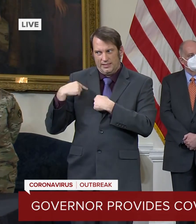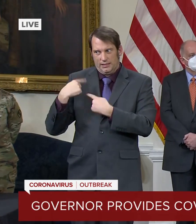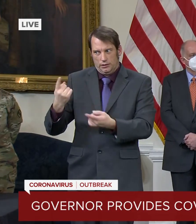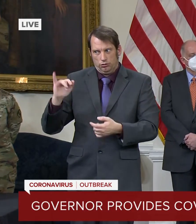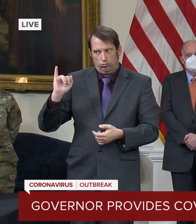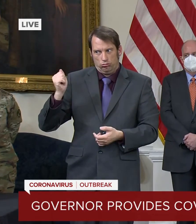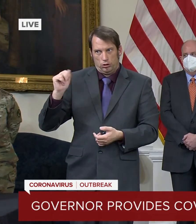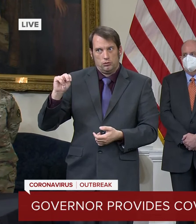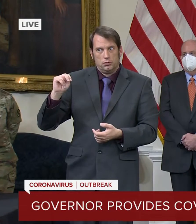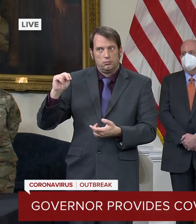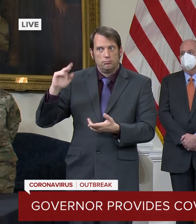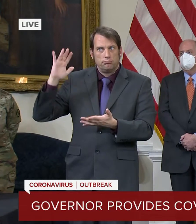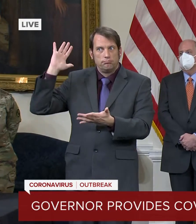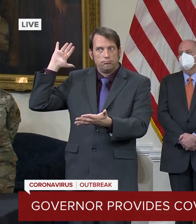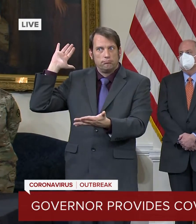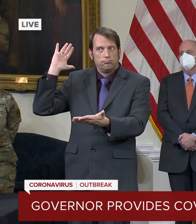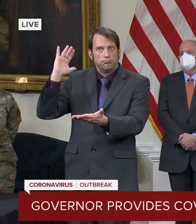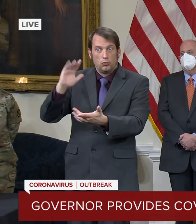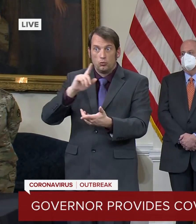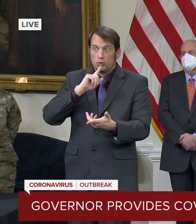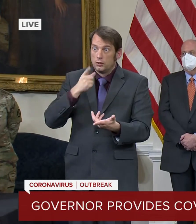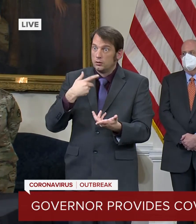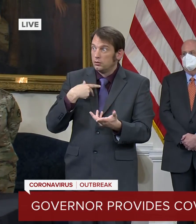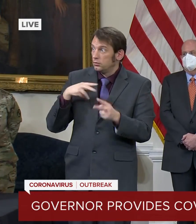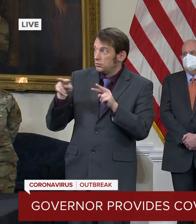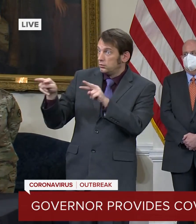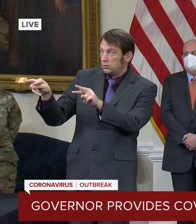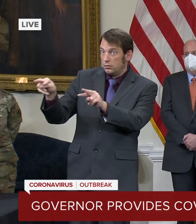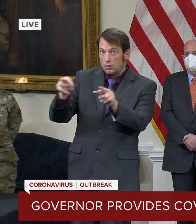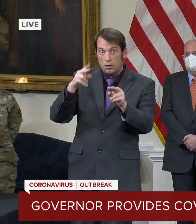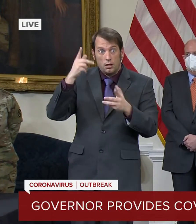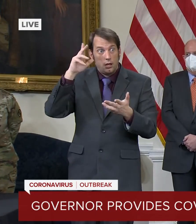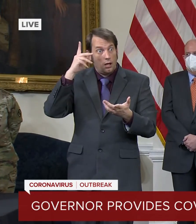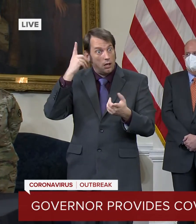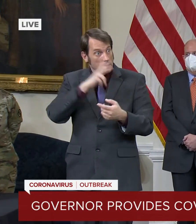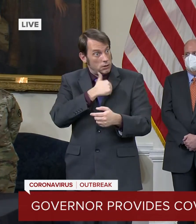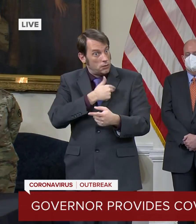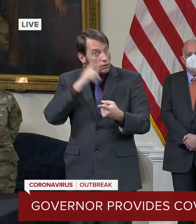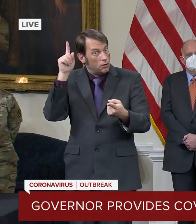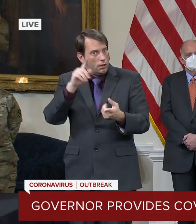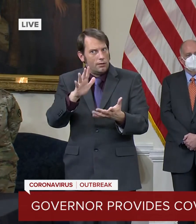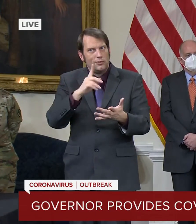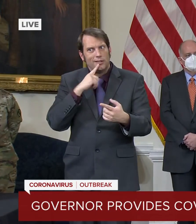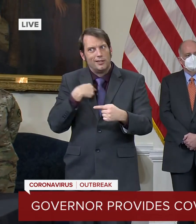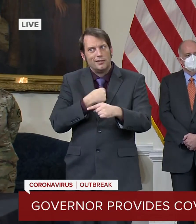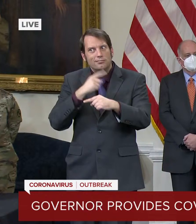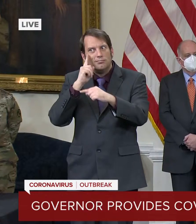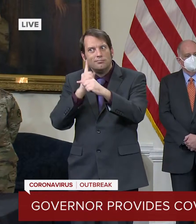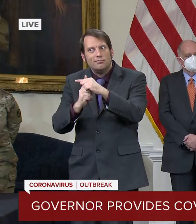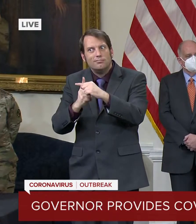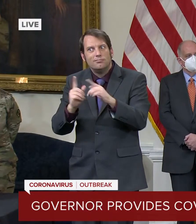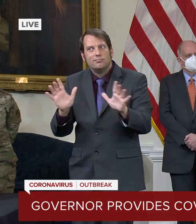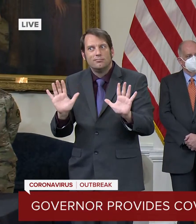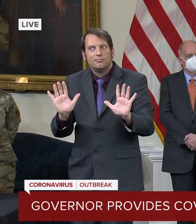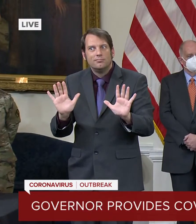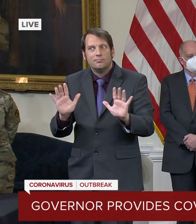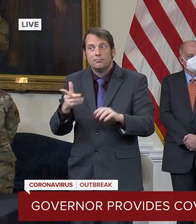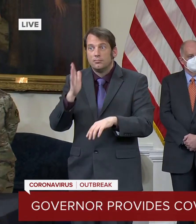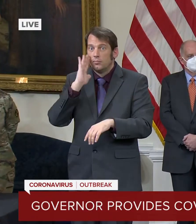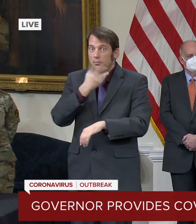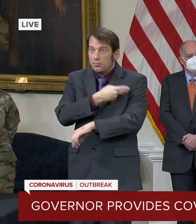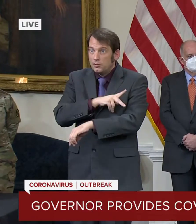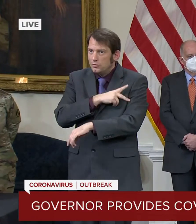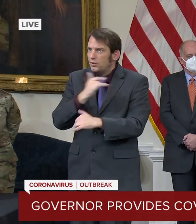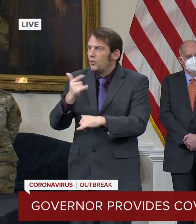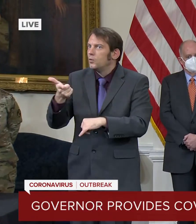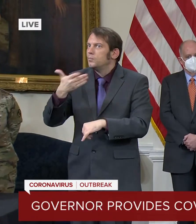are optimistic that hospitalizations will do so as well. Improvements in the care of COVID-19 patients have led to fewer patients in intensive